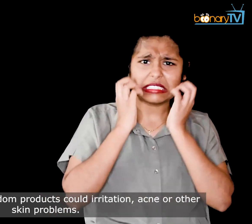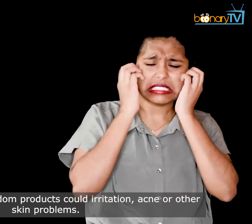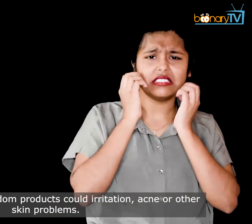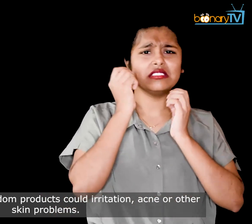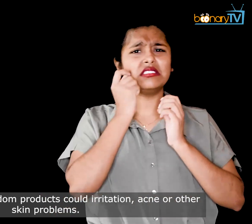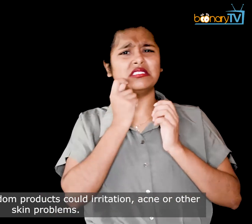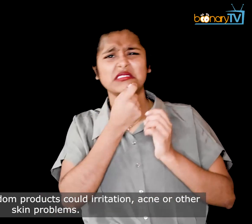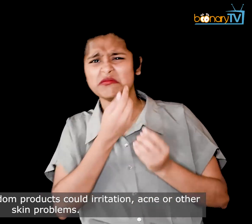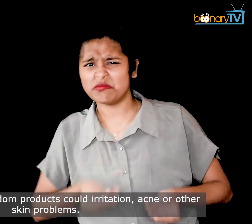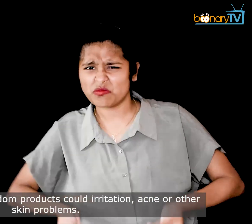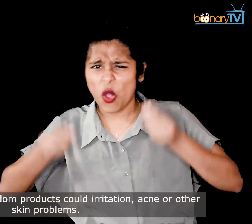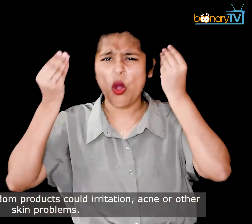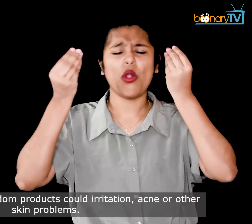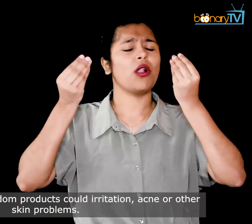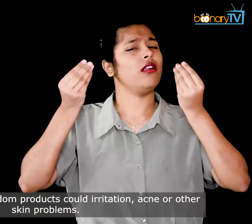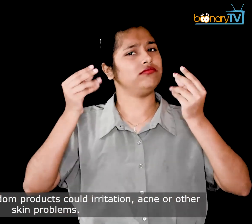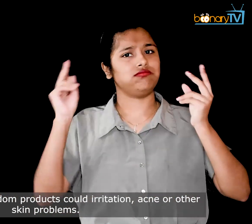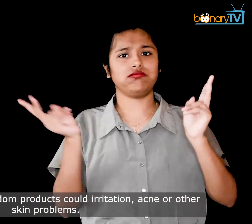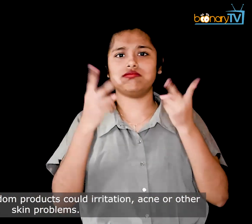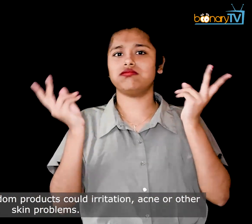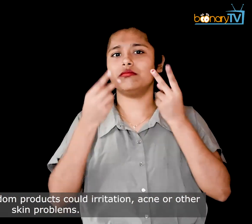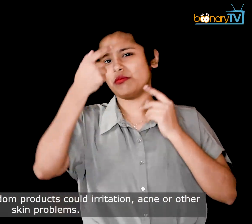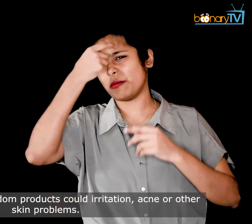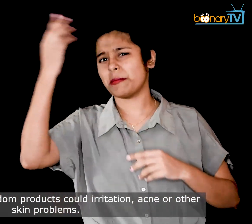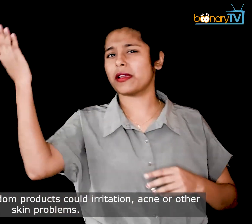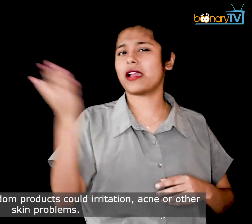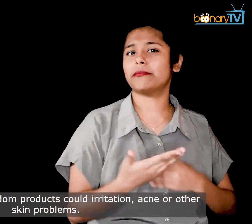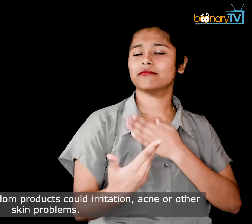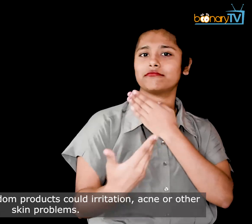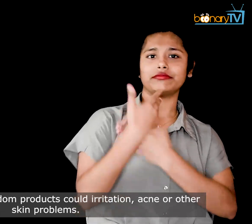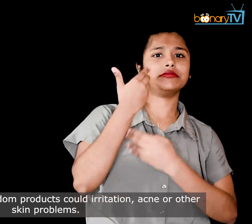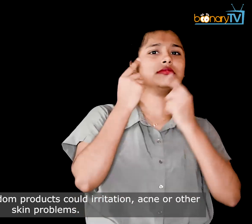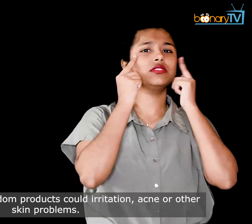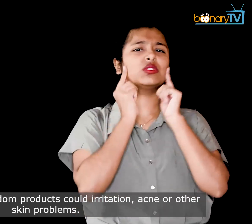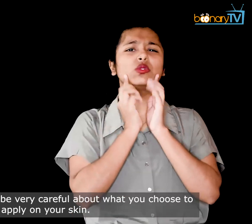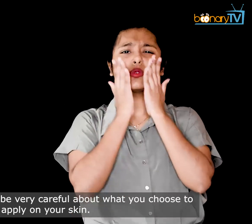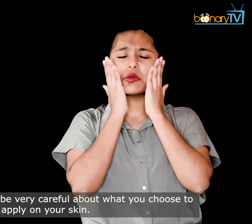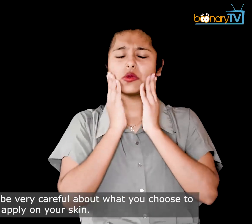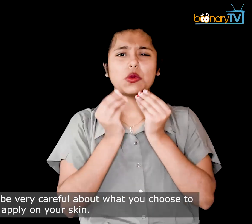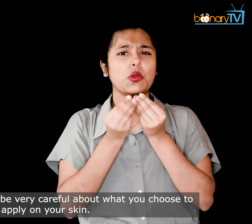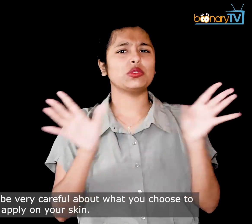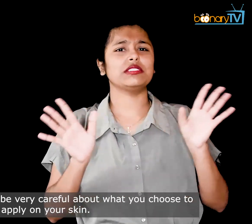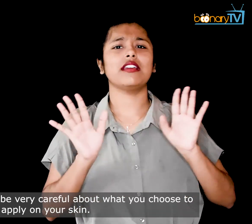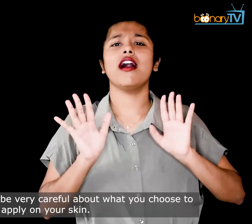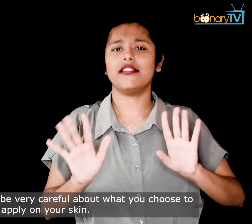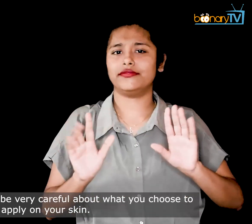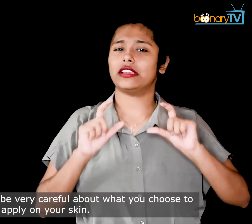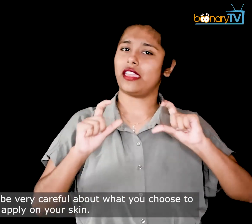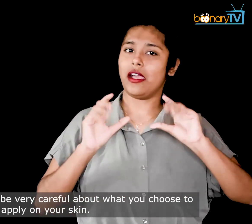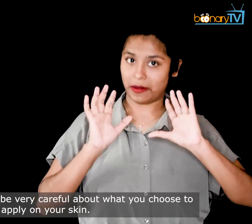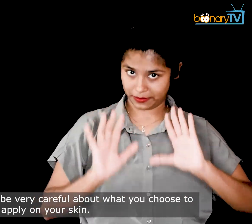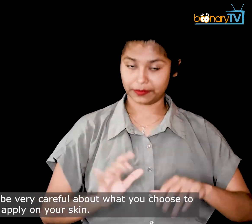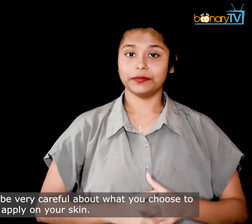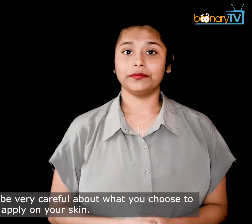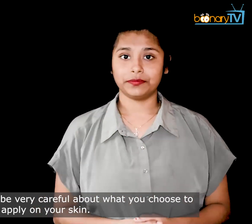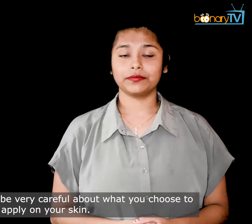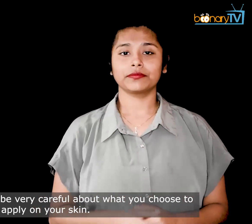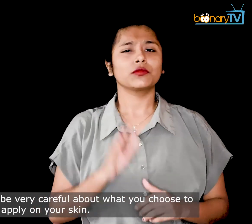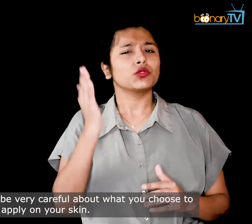irritation, acne or other skin problems. therefore, you should be very careful about what you choose